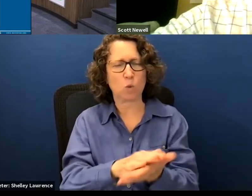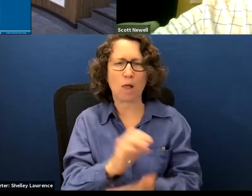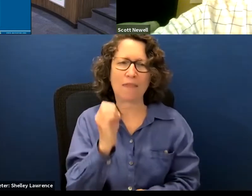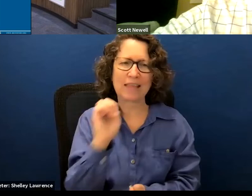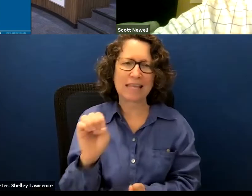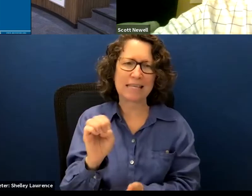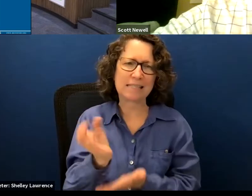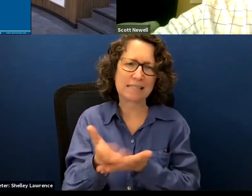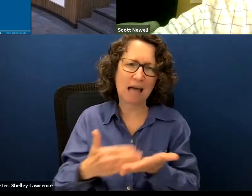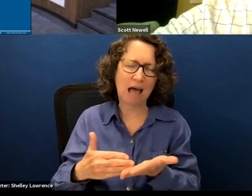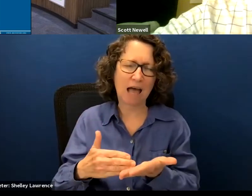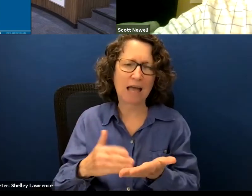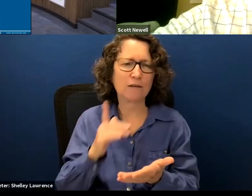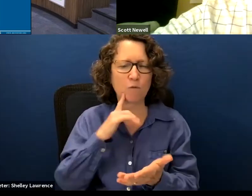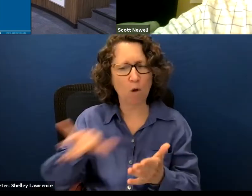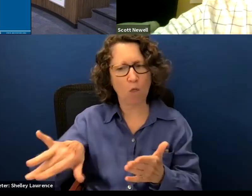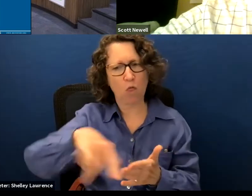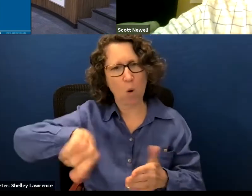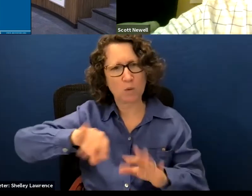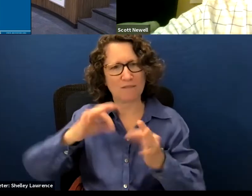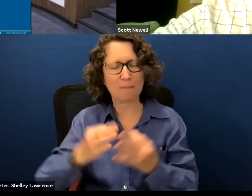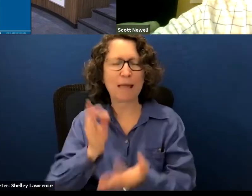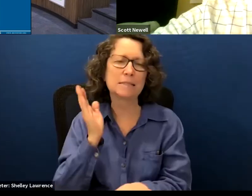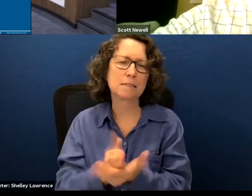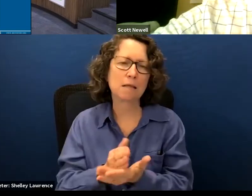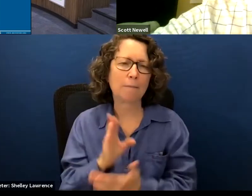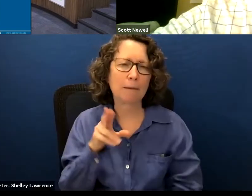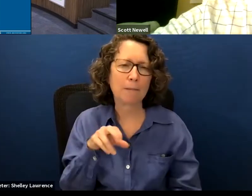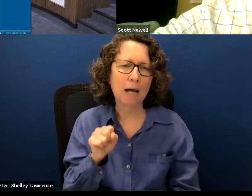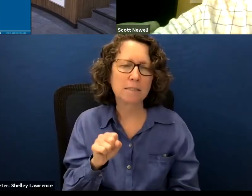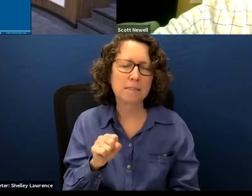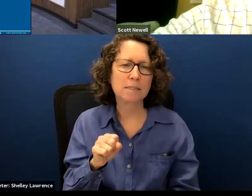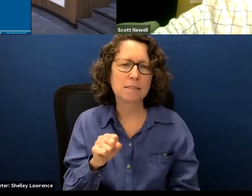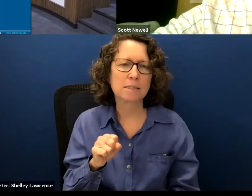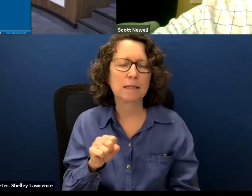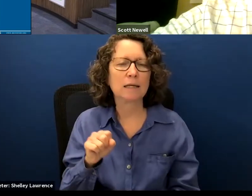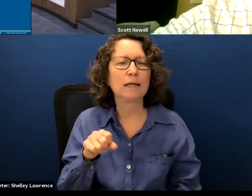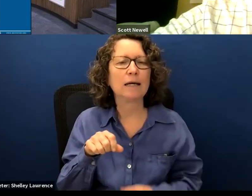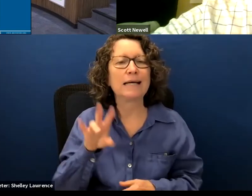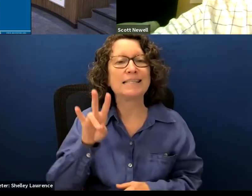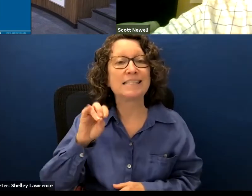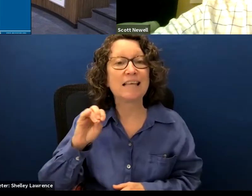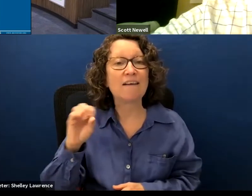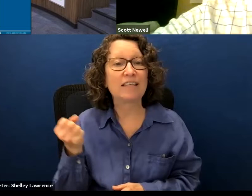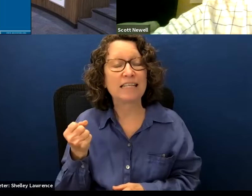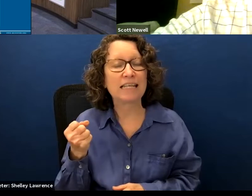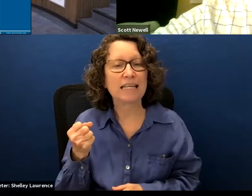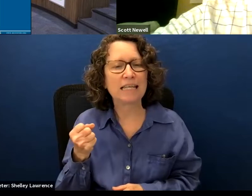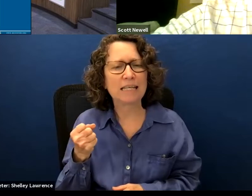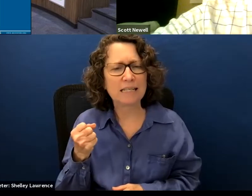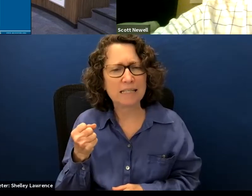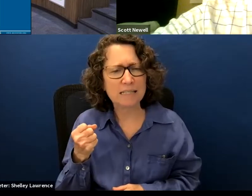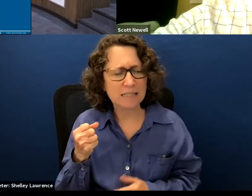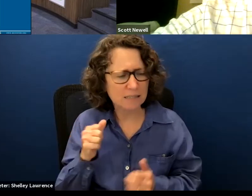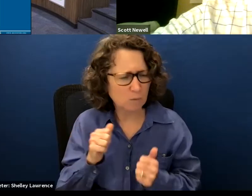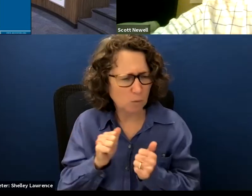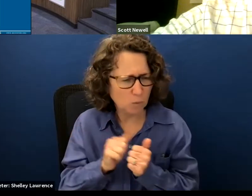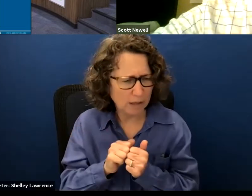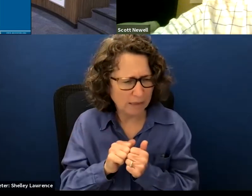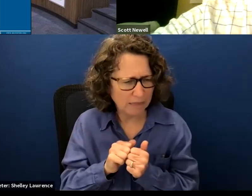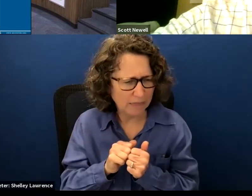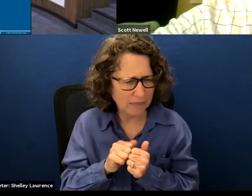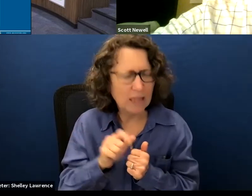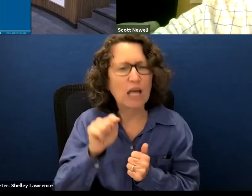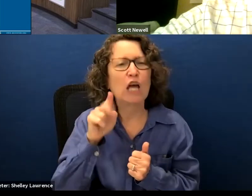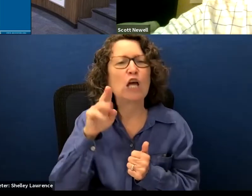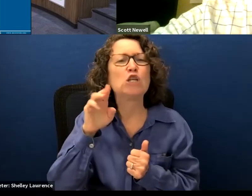for those families and stop the busing. It belongs in the 70s with tube tops and bell bottoms. It's